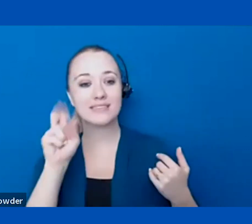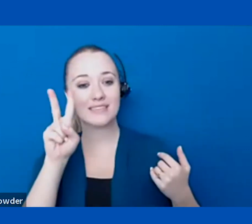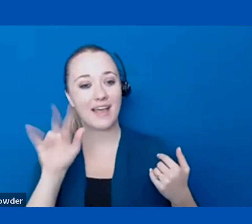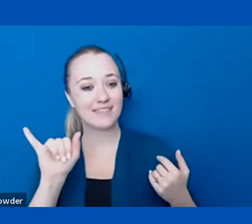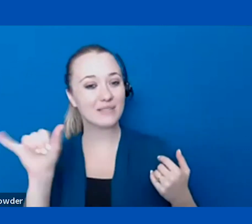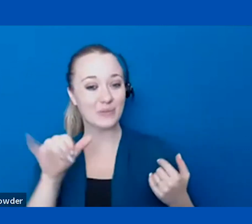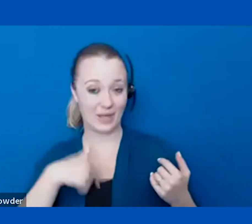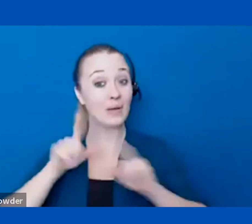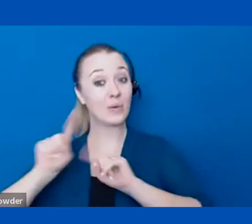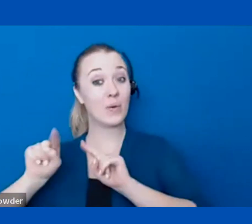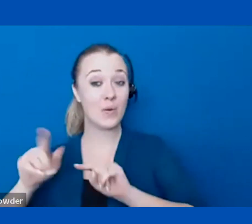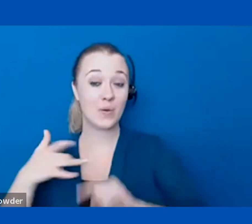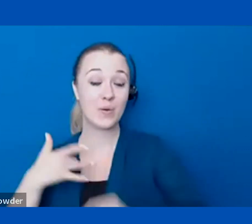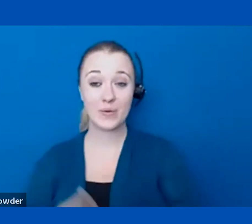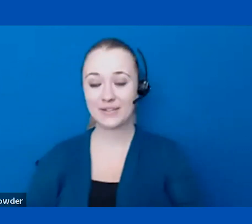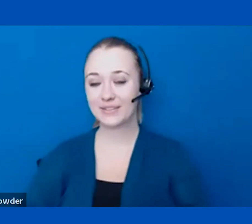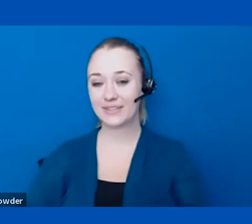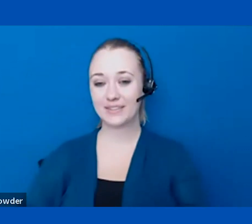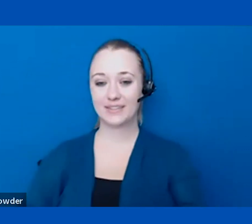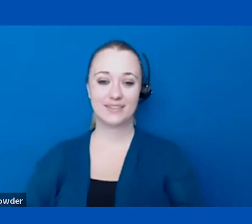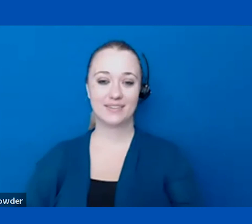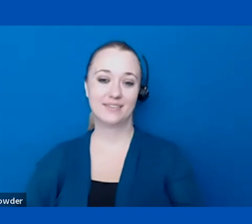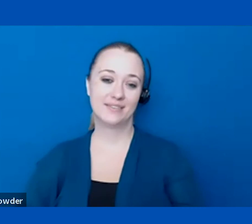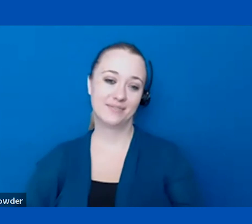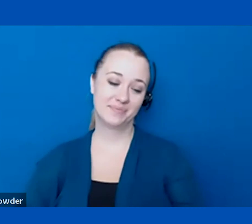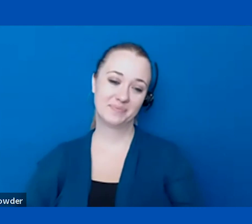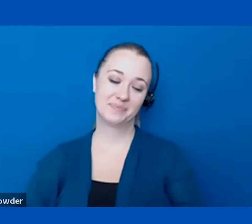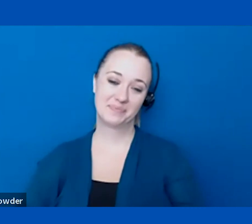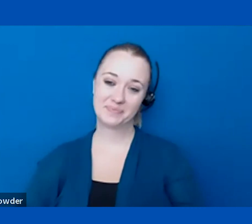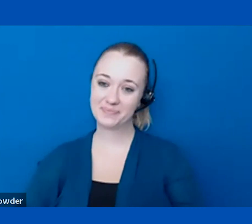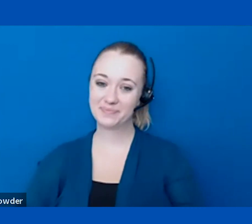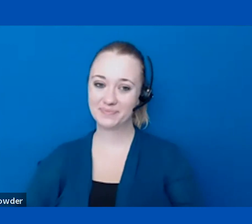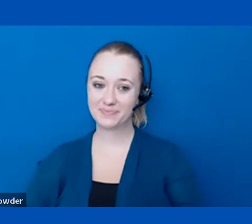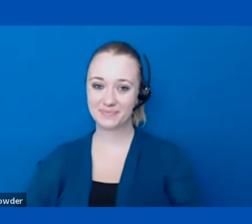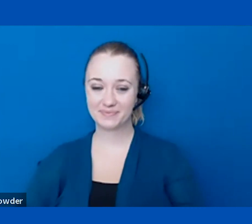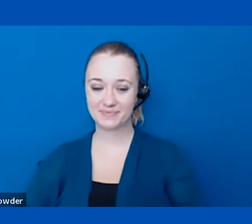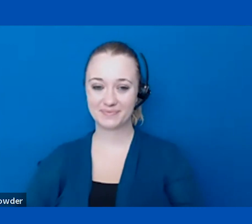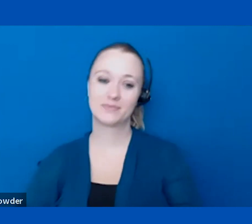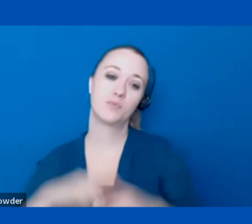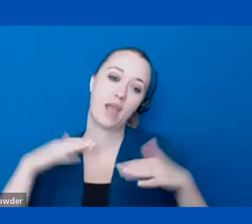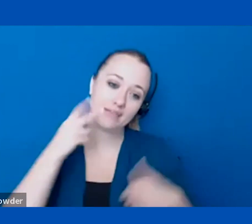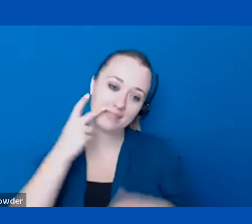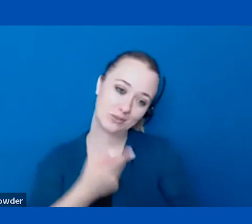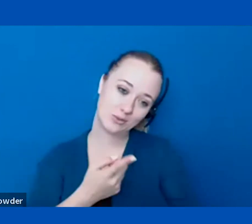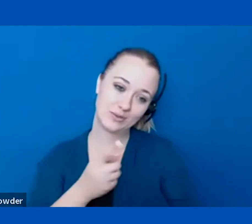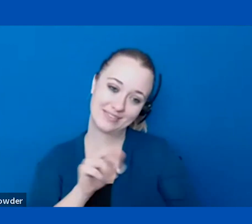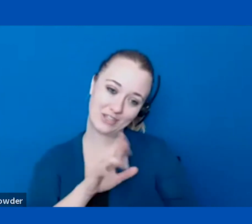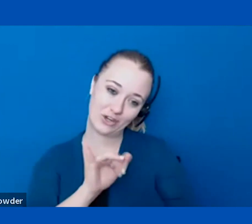there. Nice. Yep. I haven't seen you, but I've seen